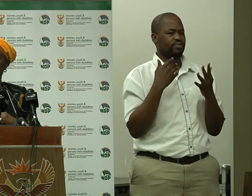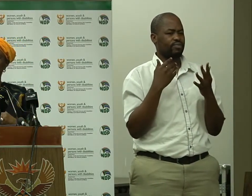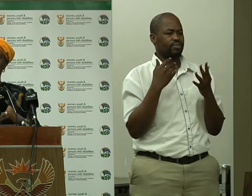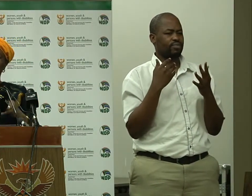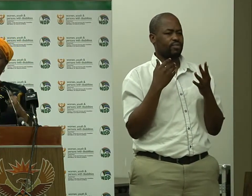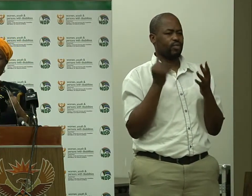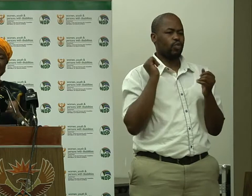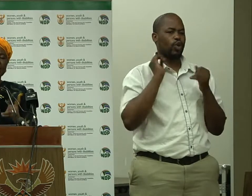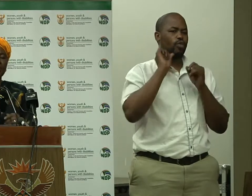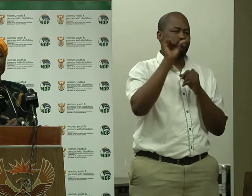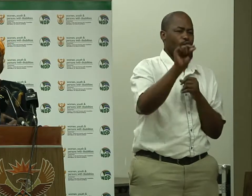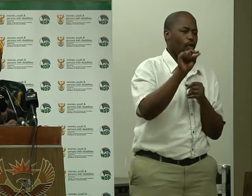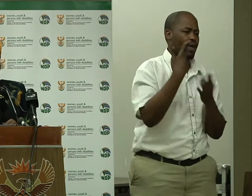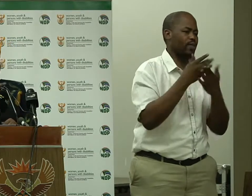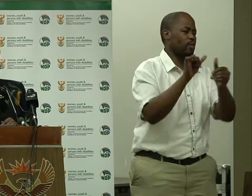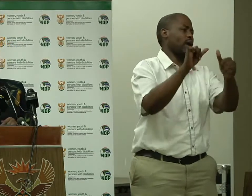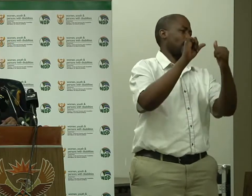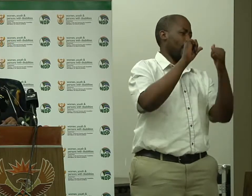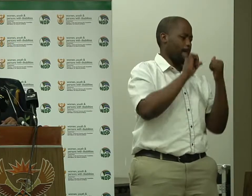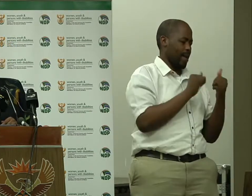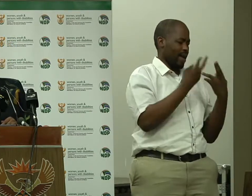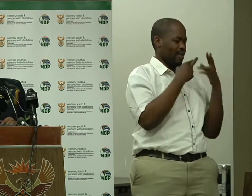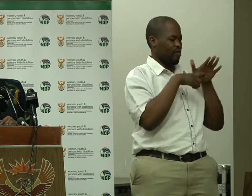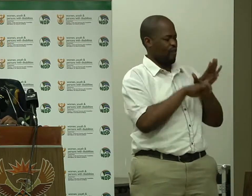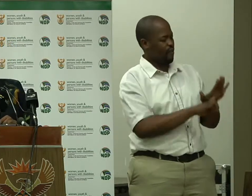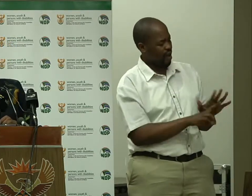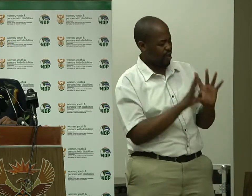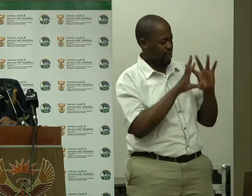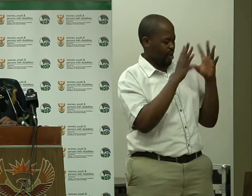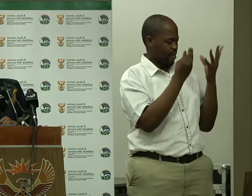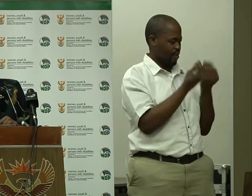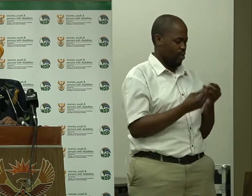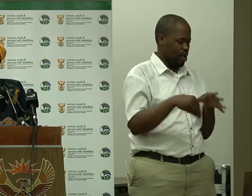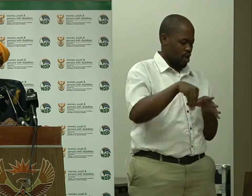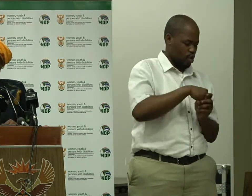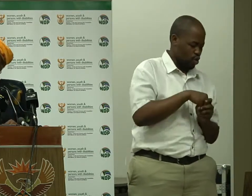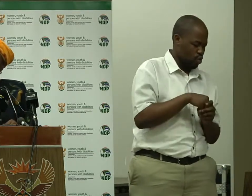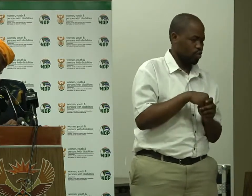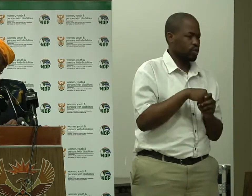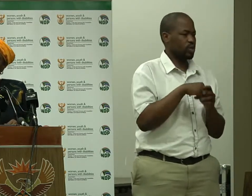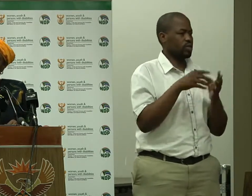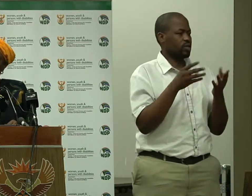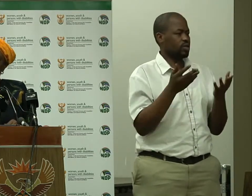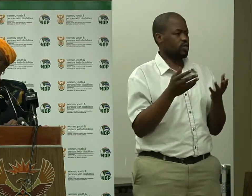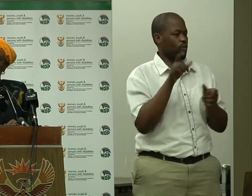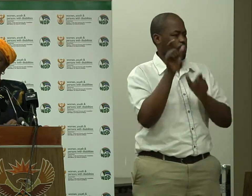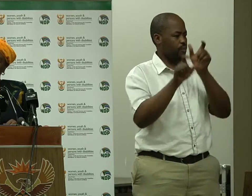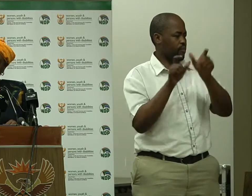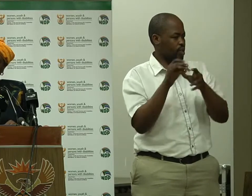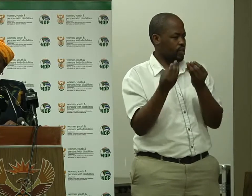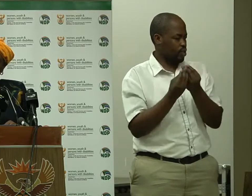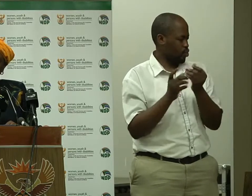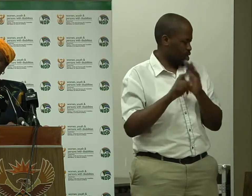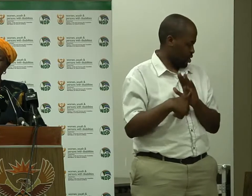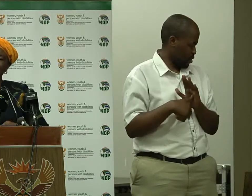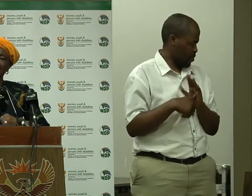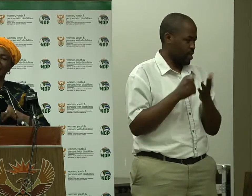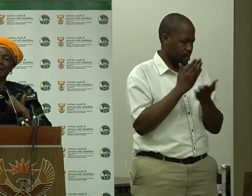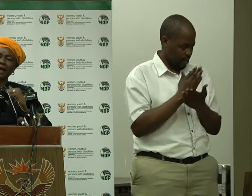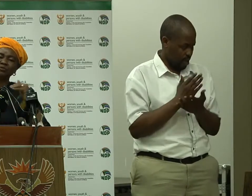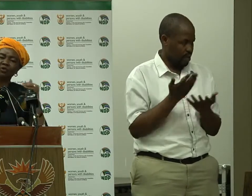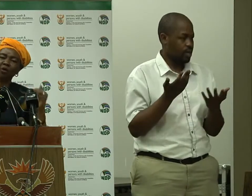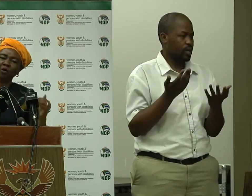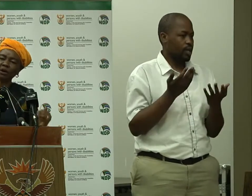then we come back, we reflect on the inclusion of persons with disabilities